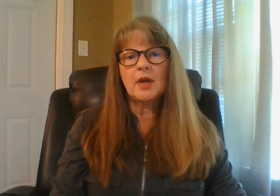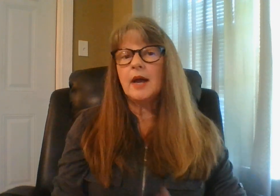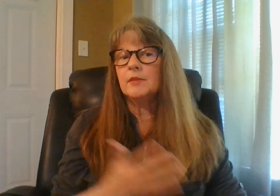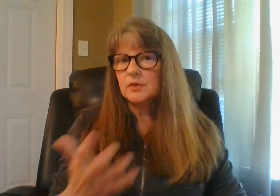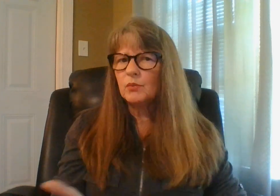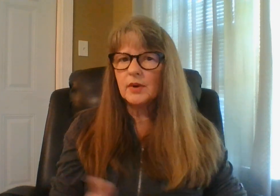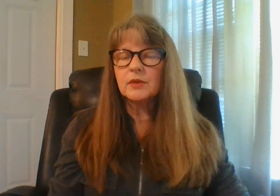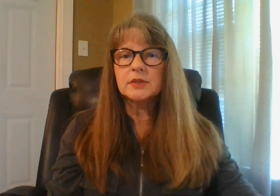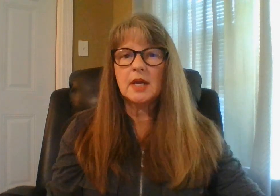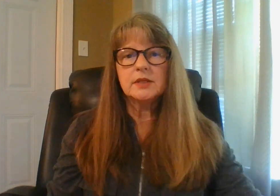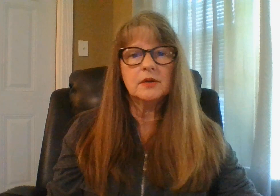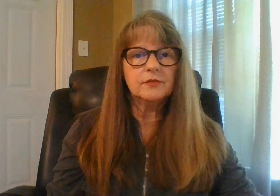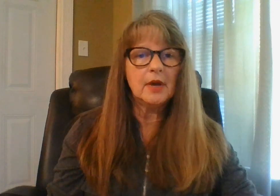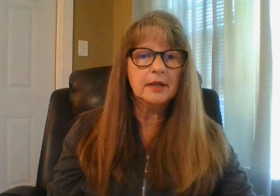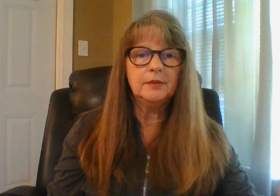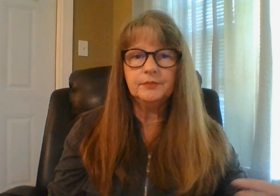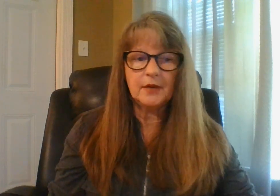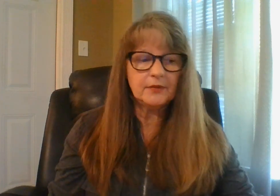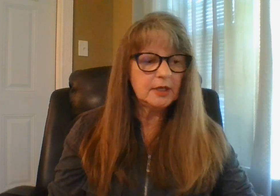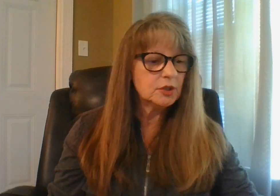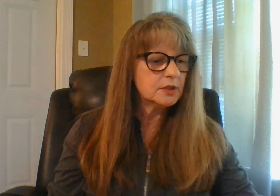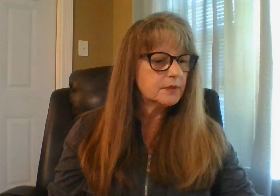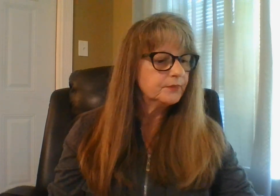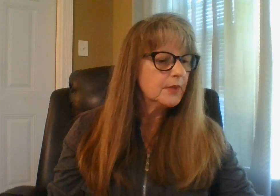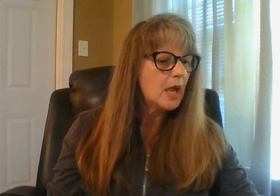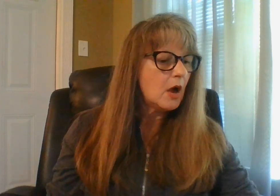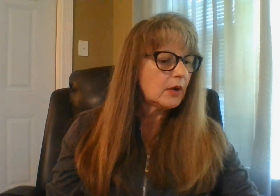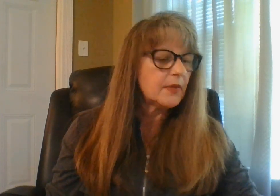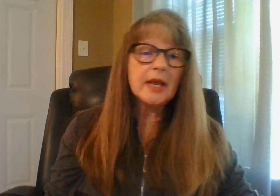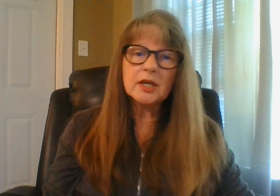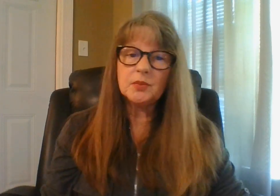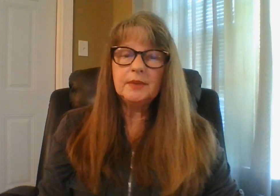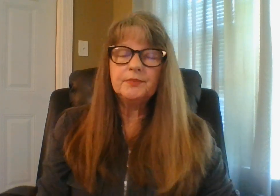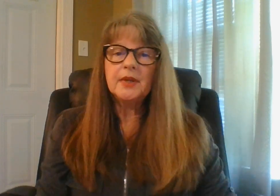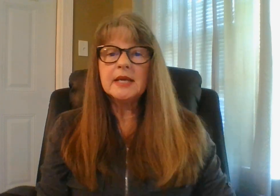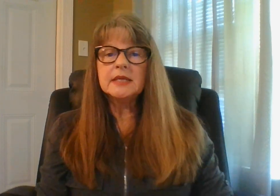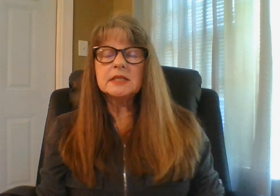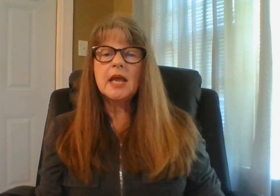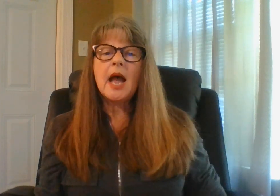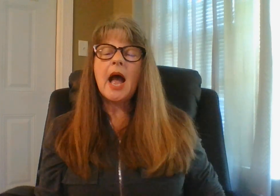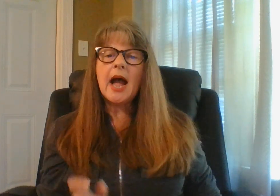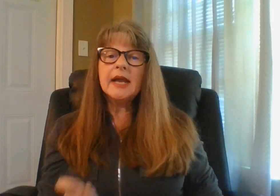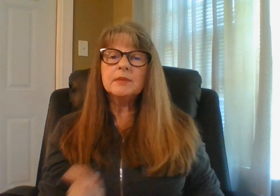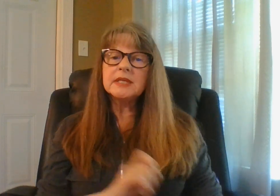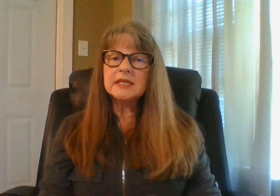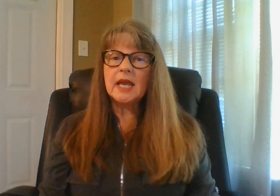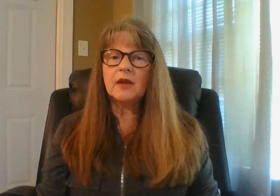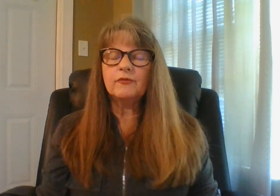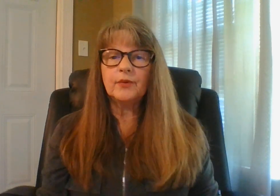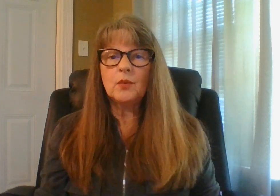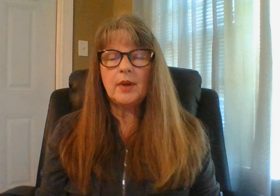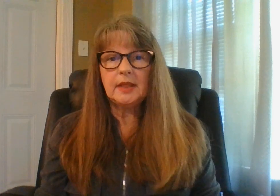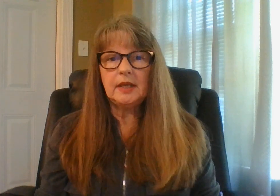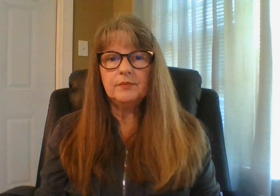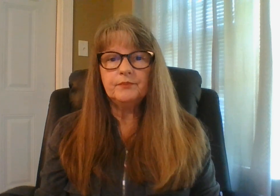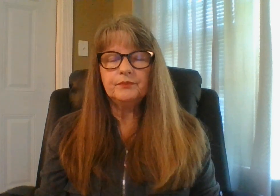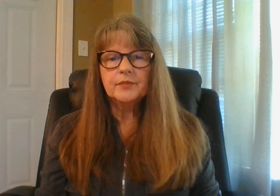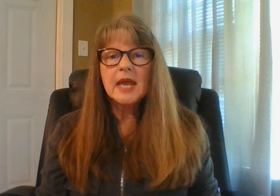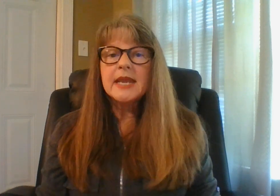time. One of those kinds of definitions. Okay, the next one is, I am sick frequently.